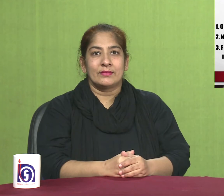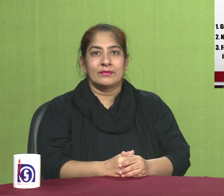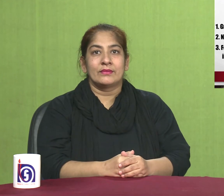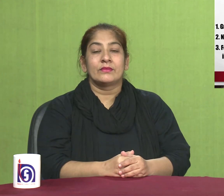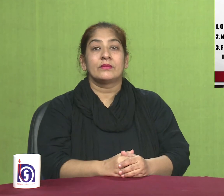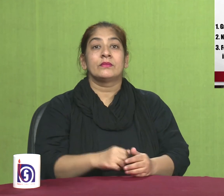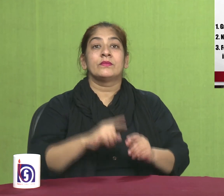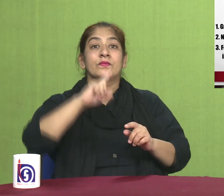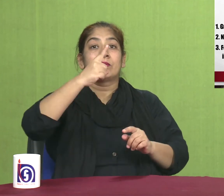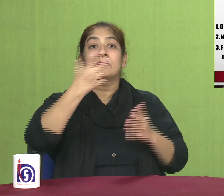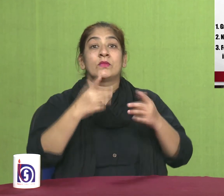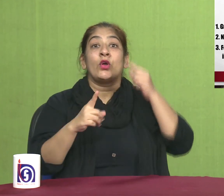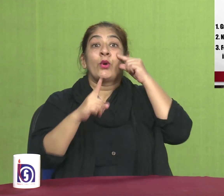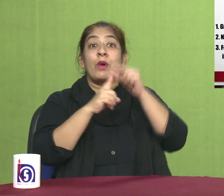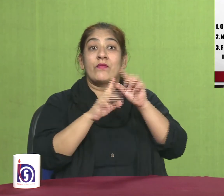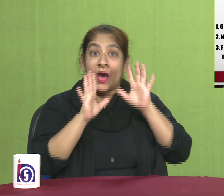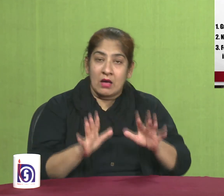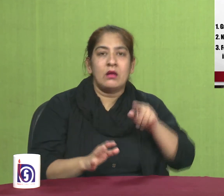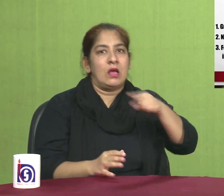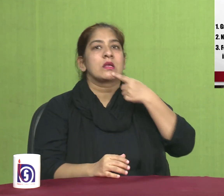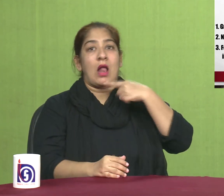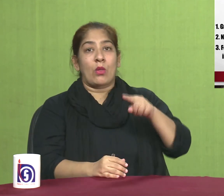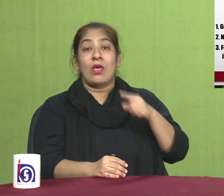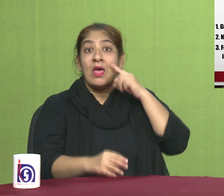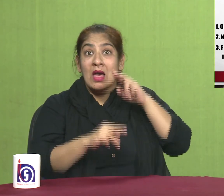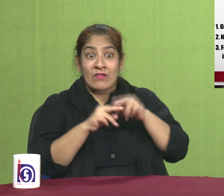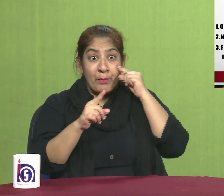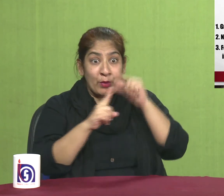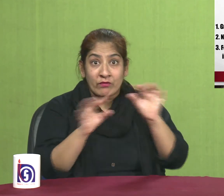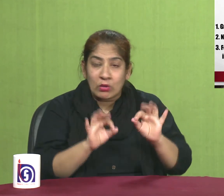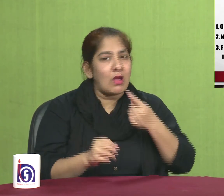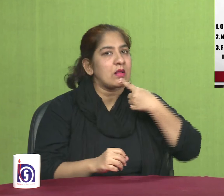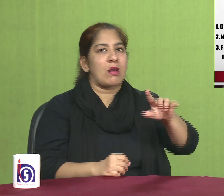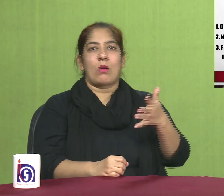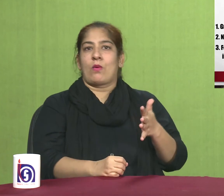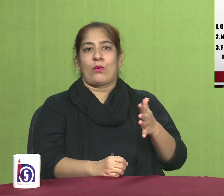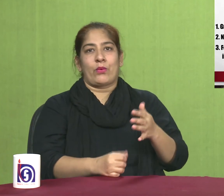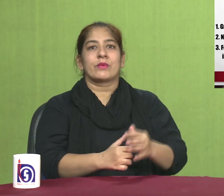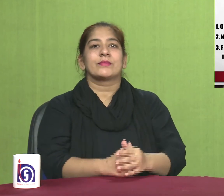The first one is guarantee on assets required.